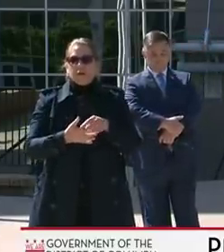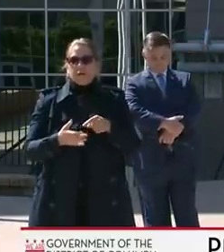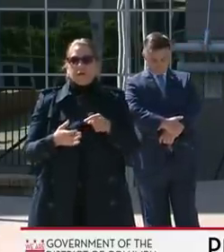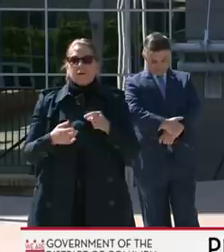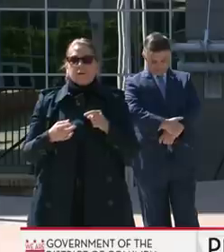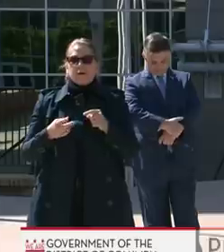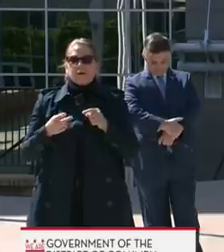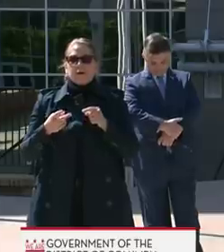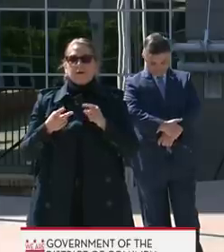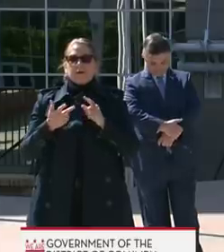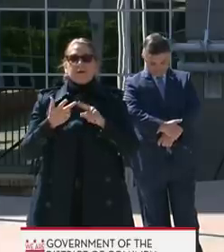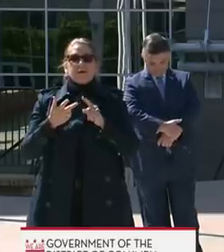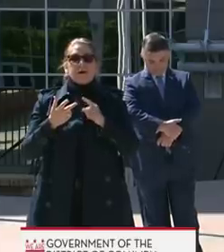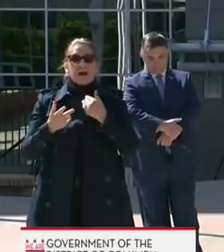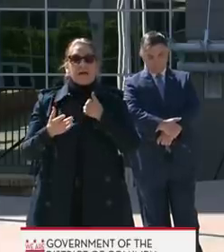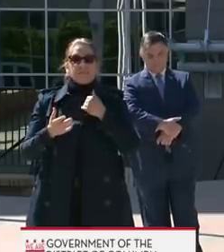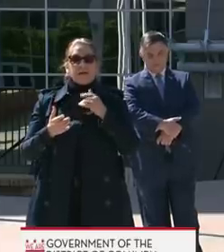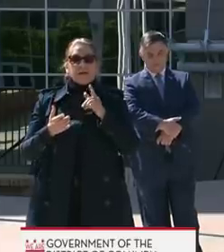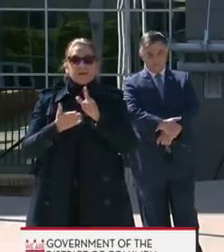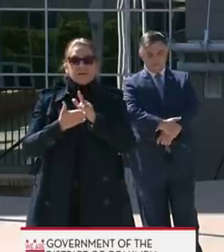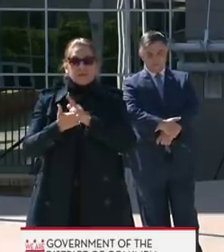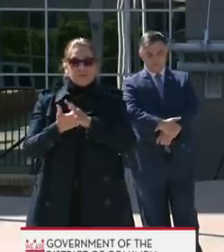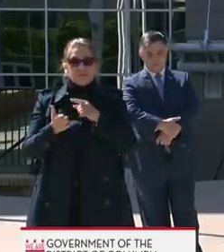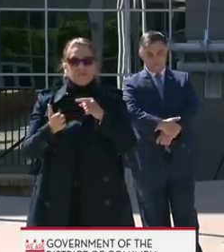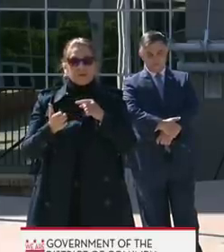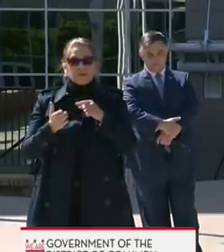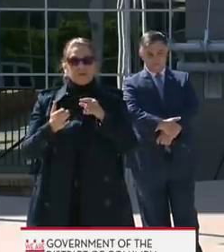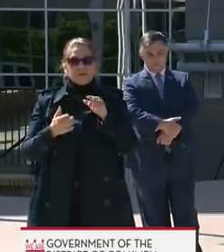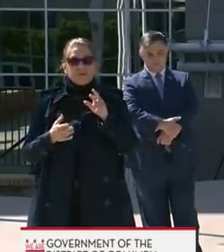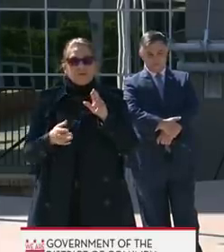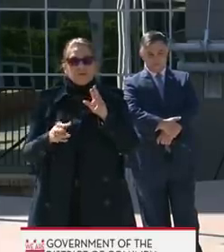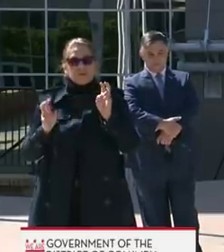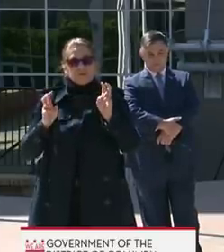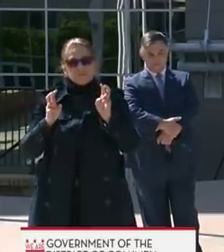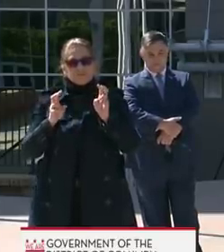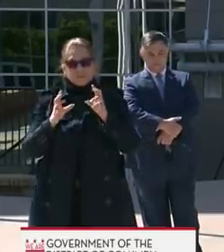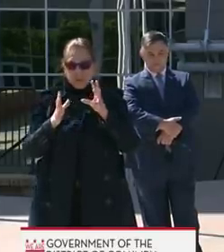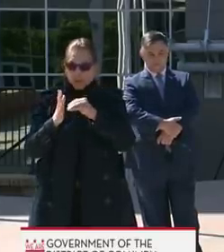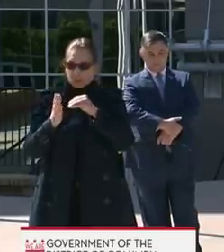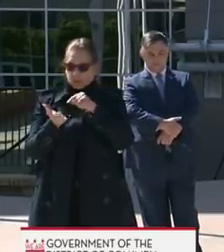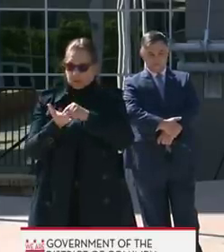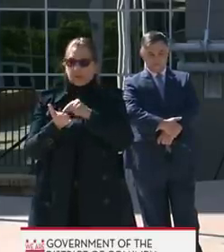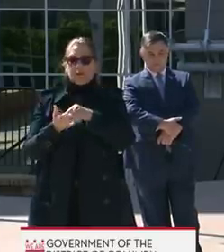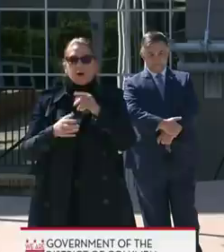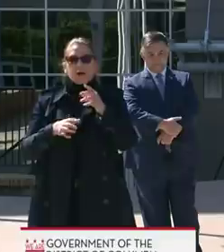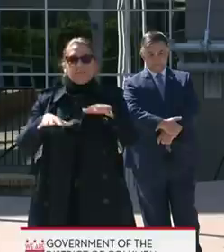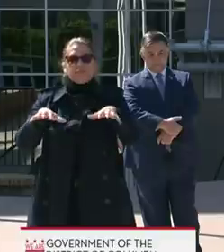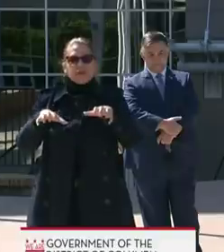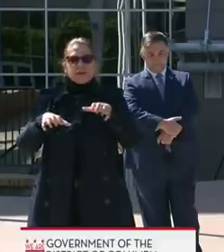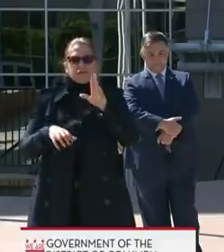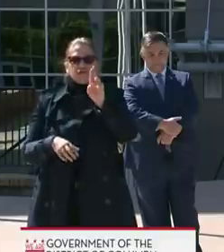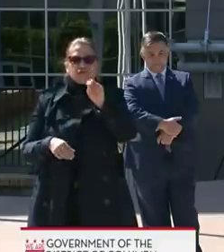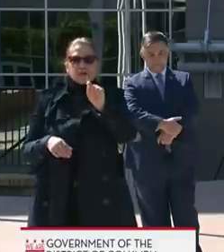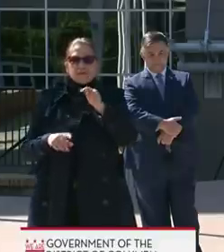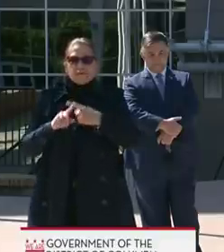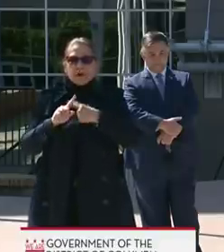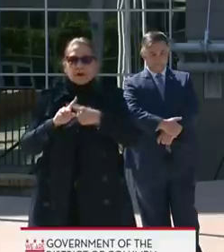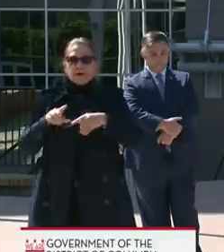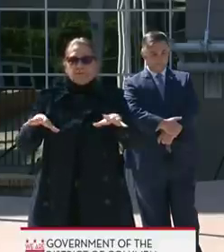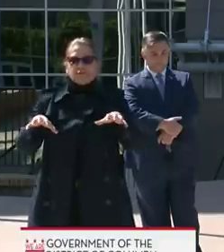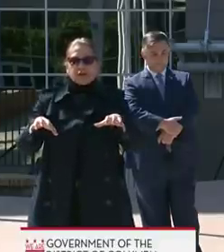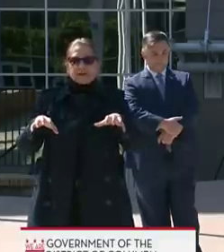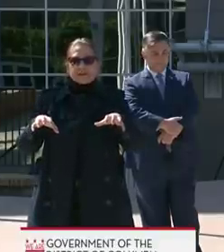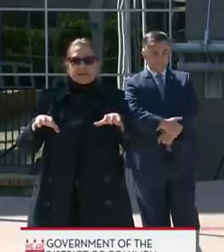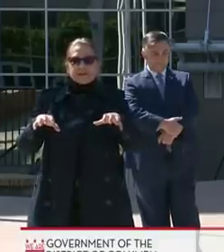freeze that will be citywide. It will affect both rent control units and non-rent control units. In other words, all units during